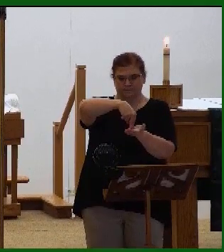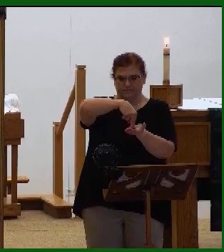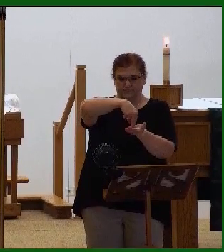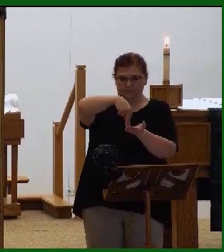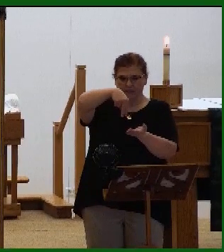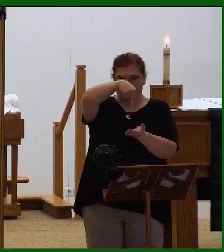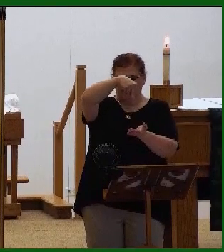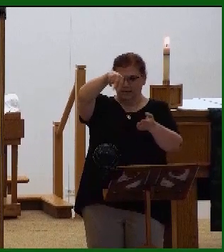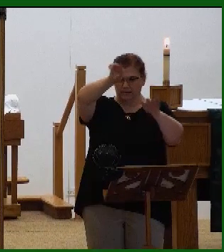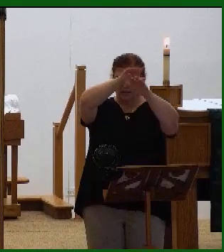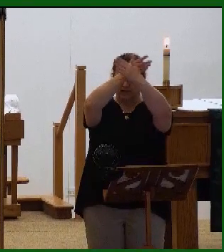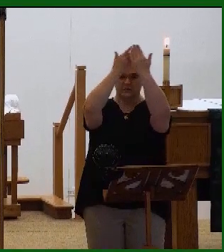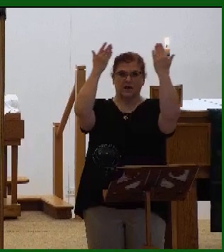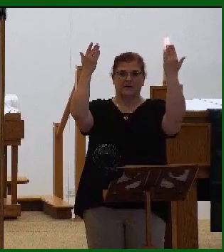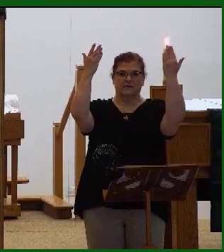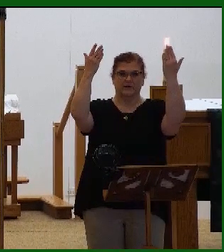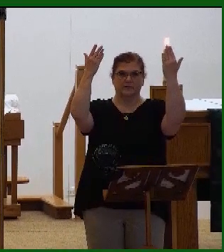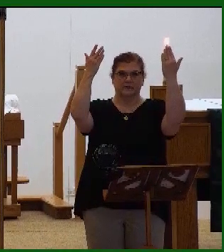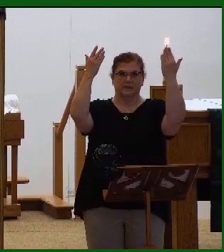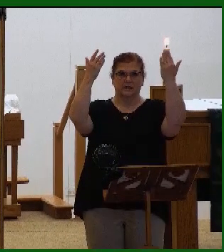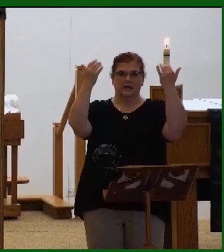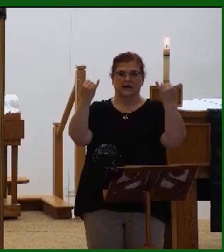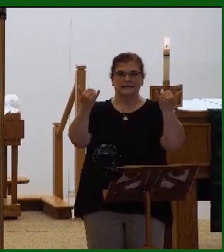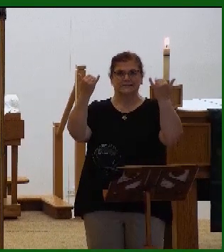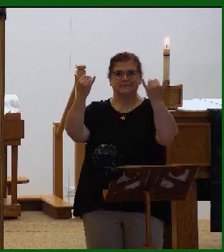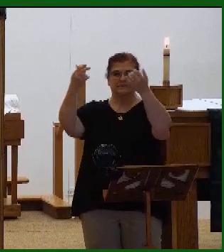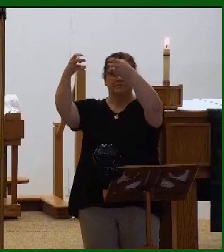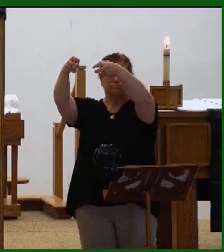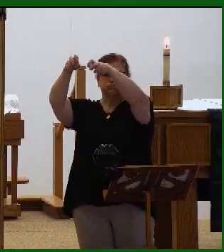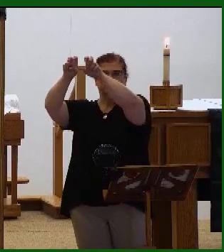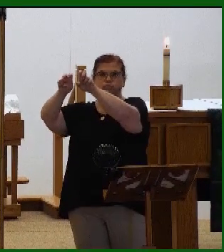again. He ascended to the Lord.